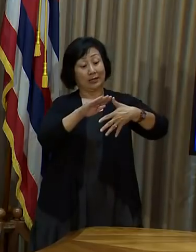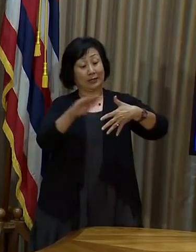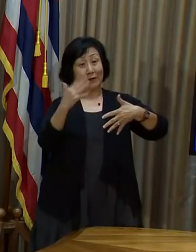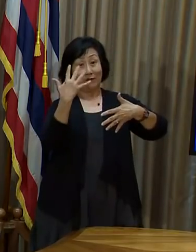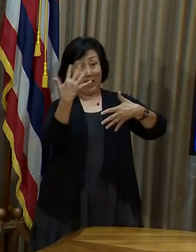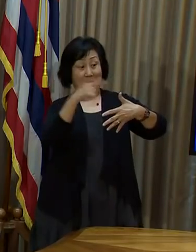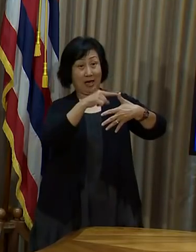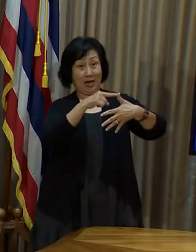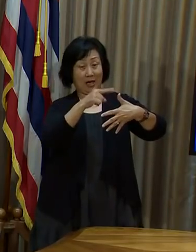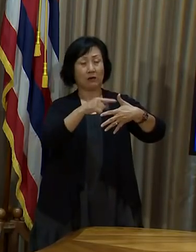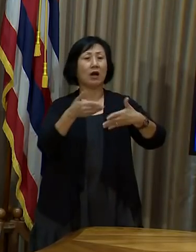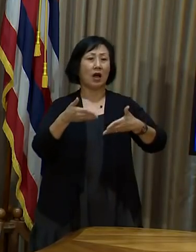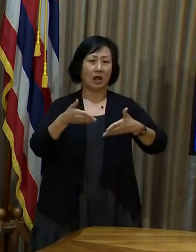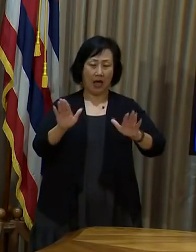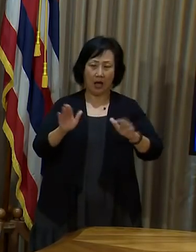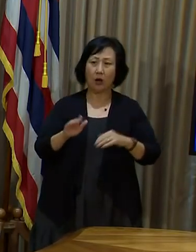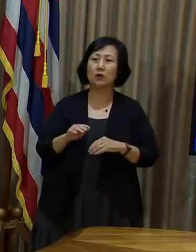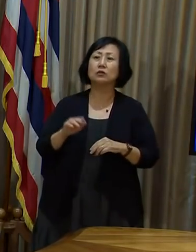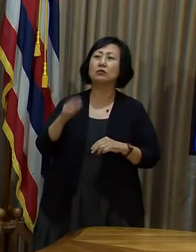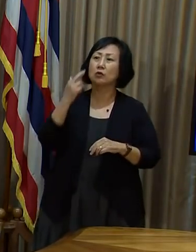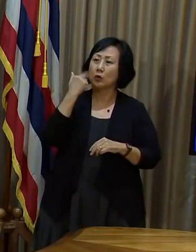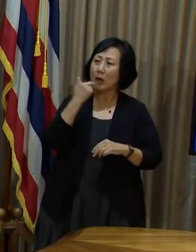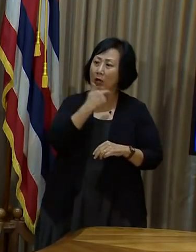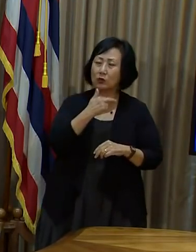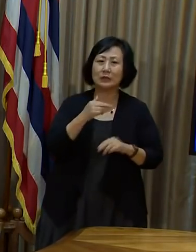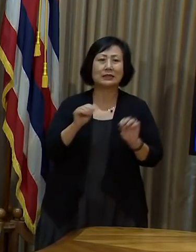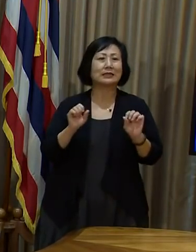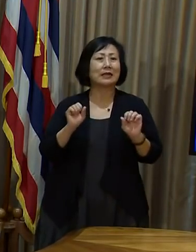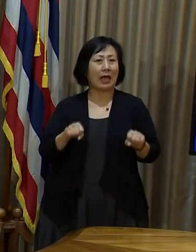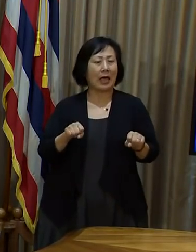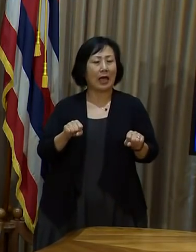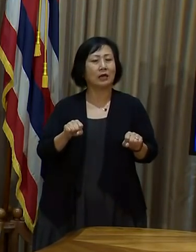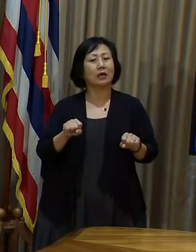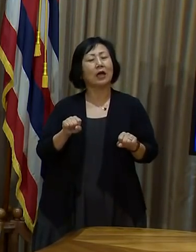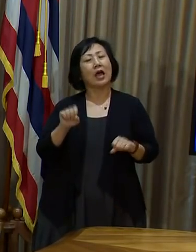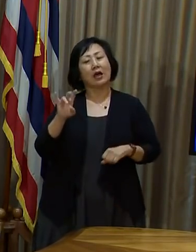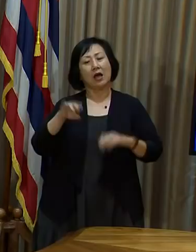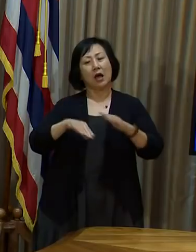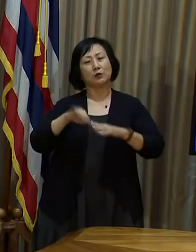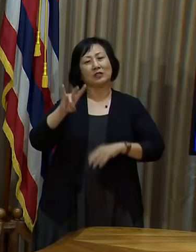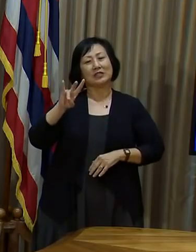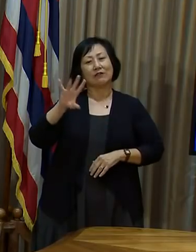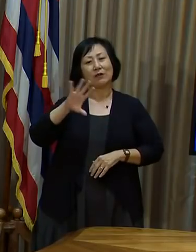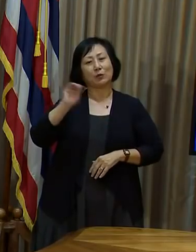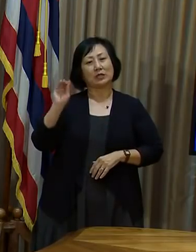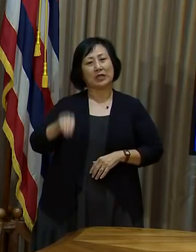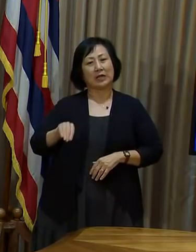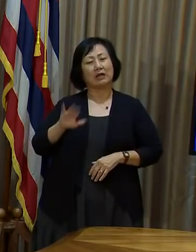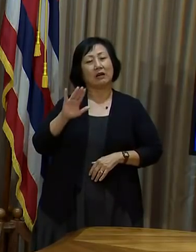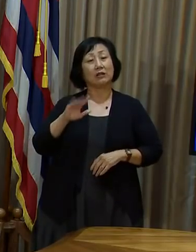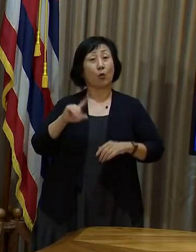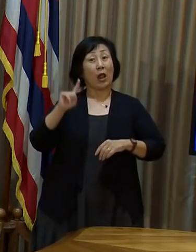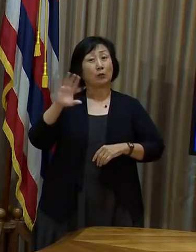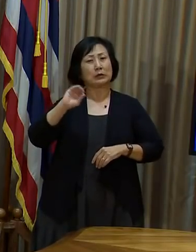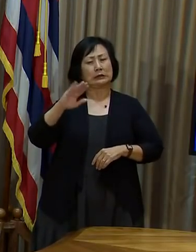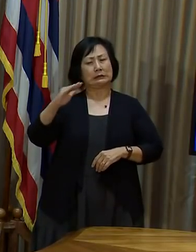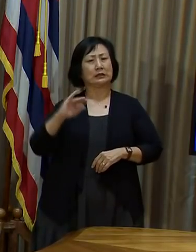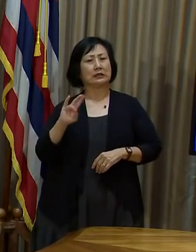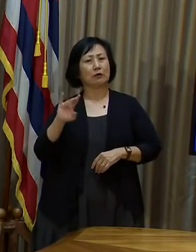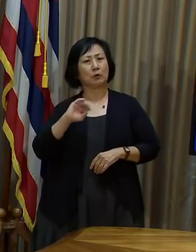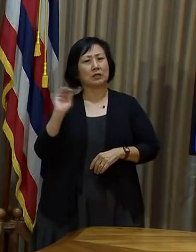provide and allow for restaurants to be at 75% of their physical capacity.